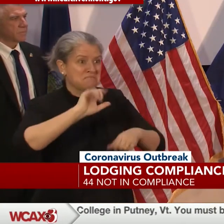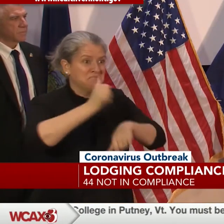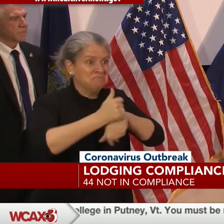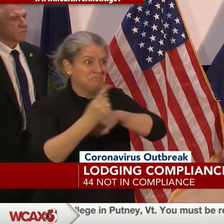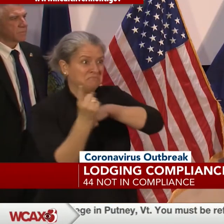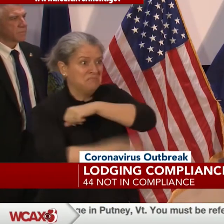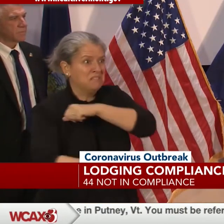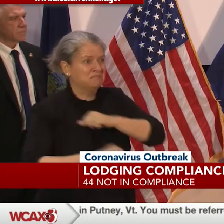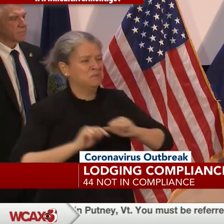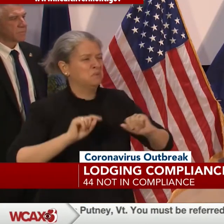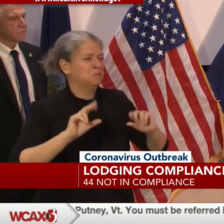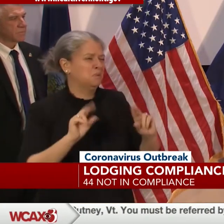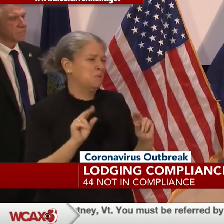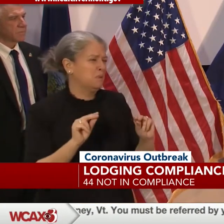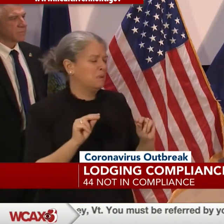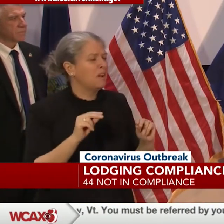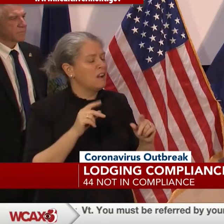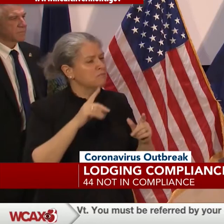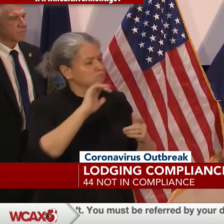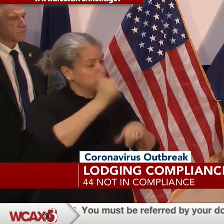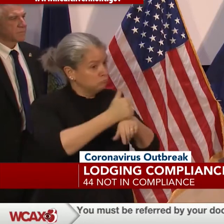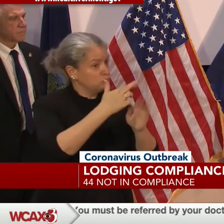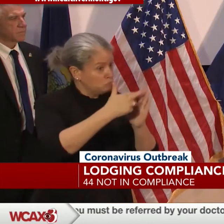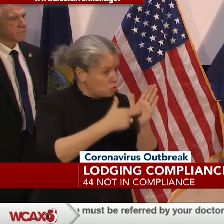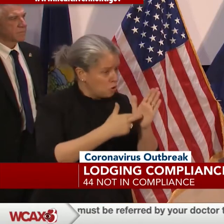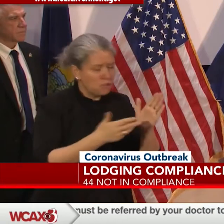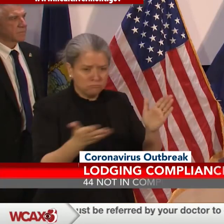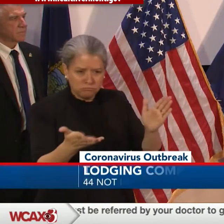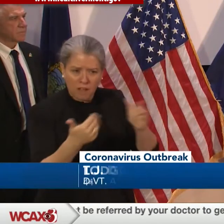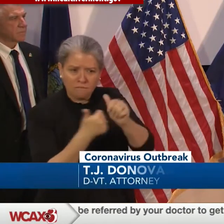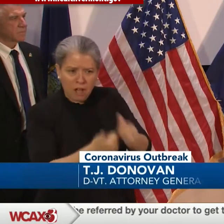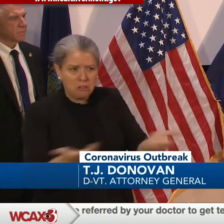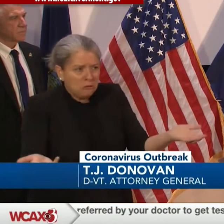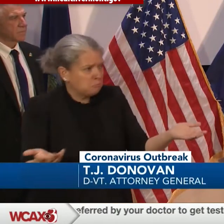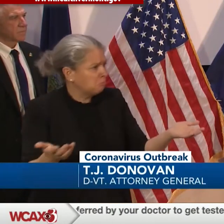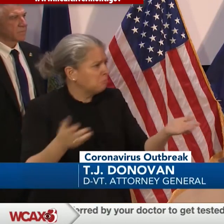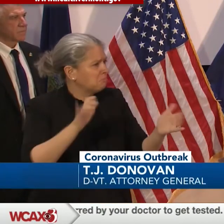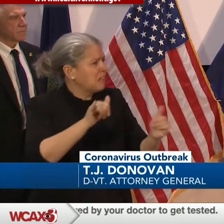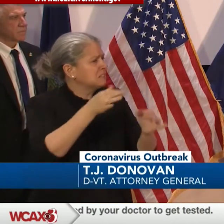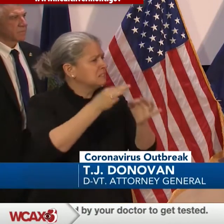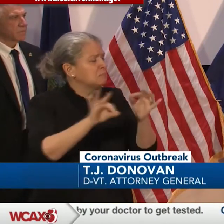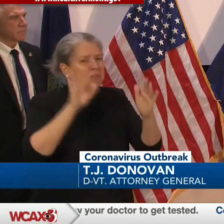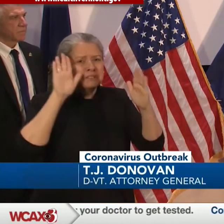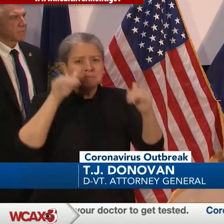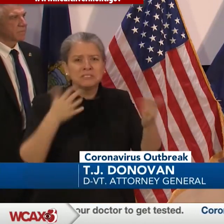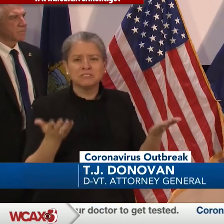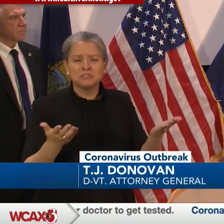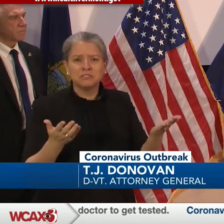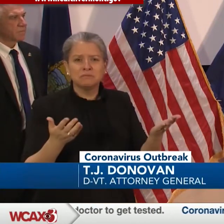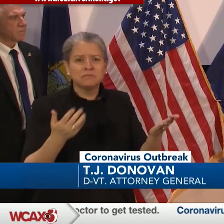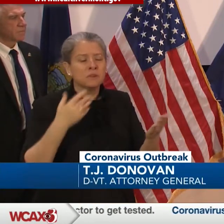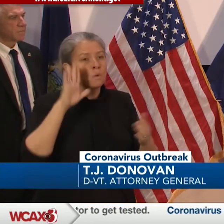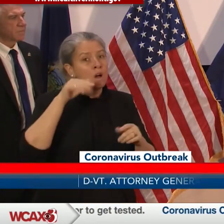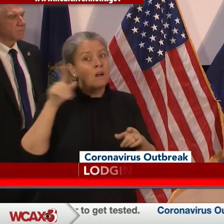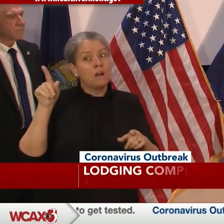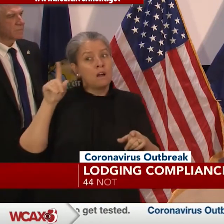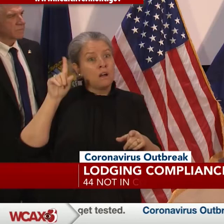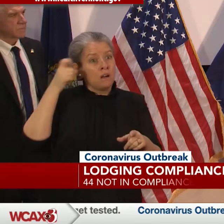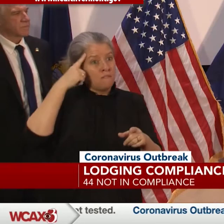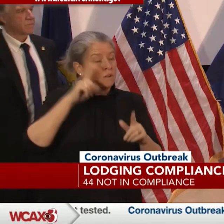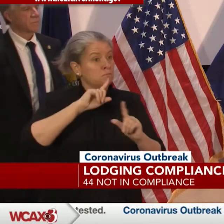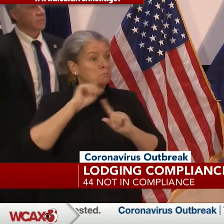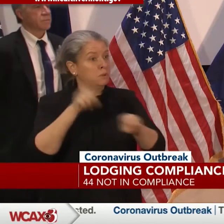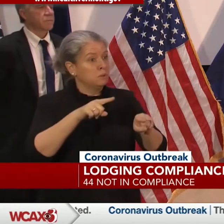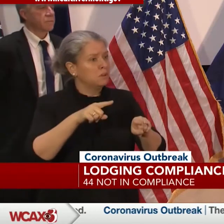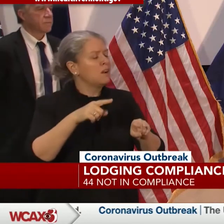principle, that we work with Vermonters who need our help, and we ask Vermonters to comply with the governor's executive order because we